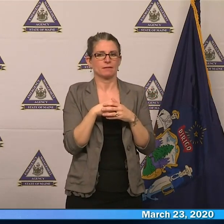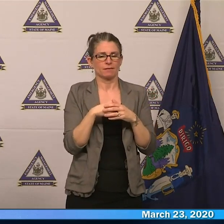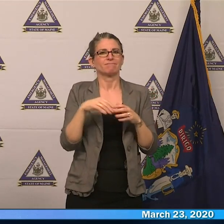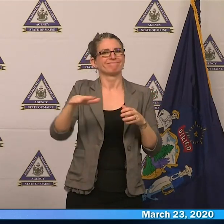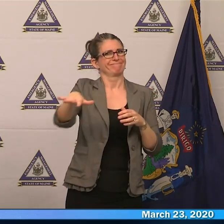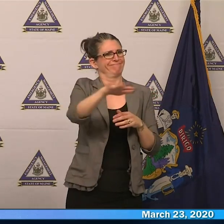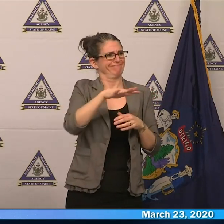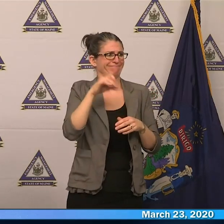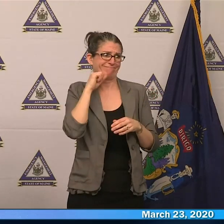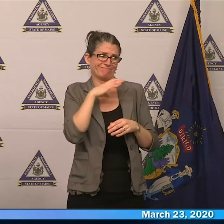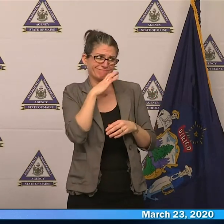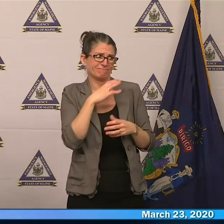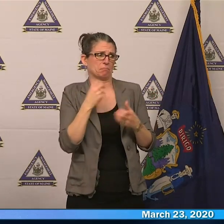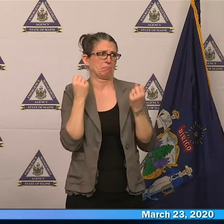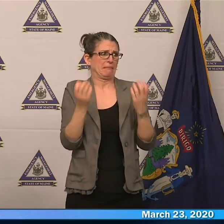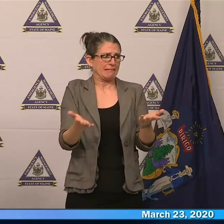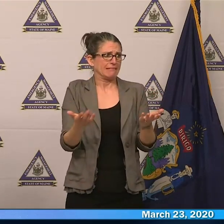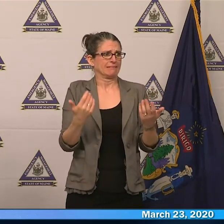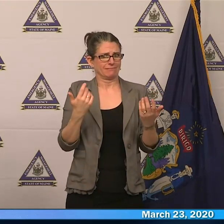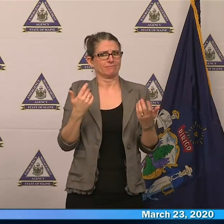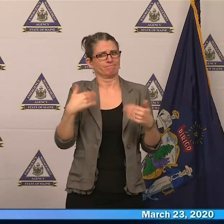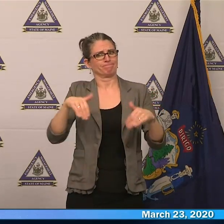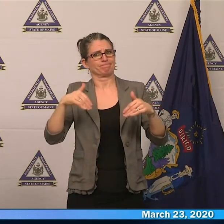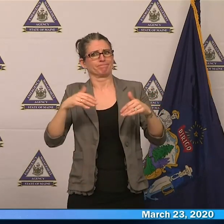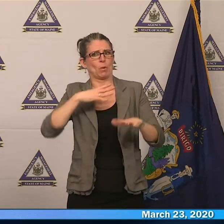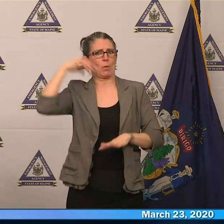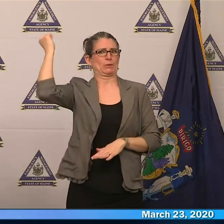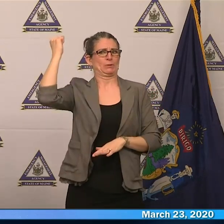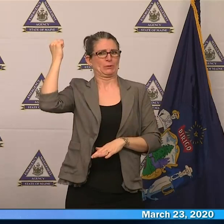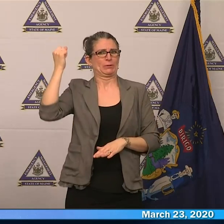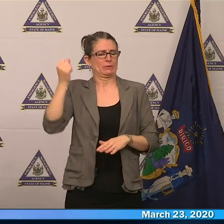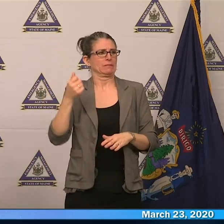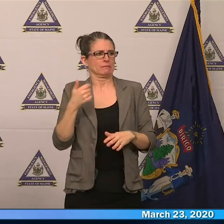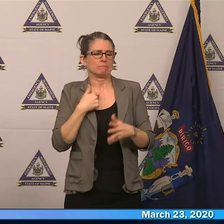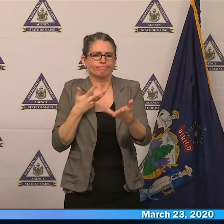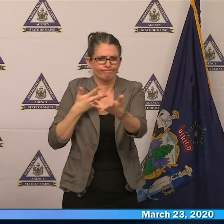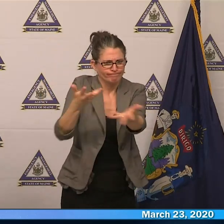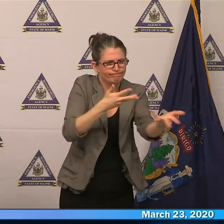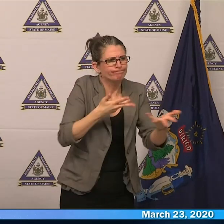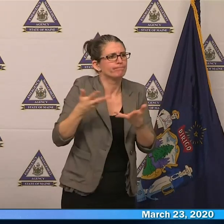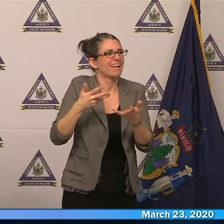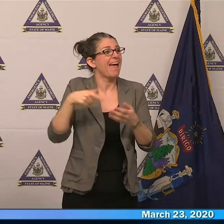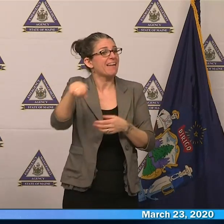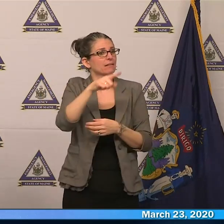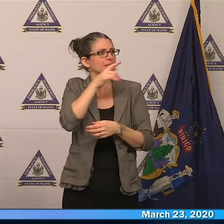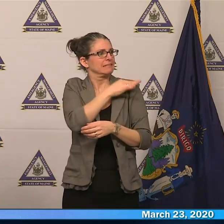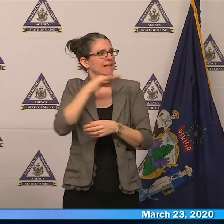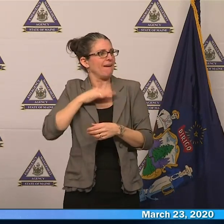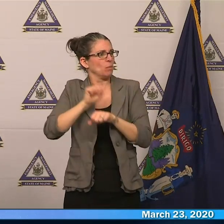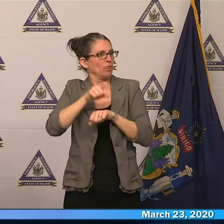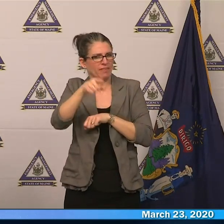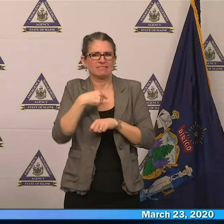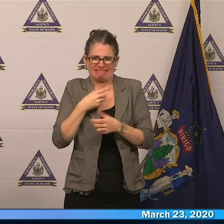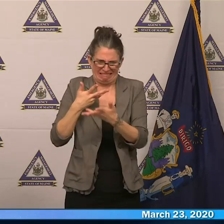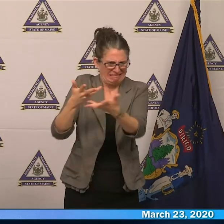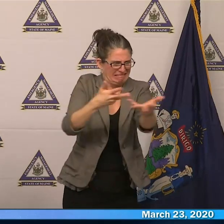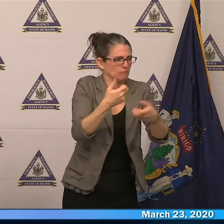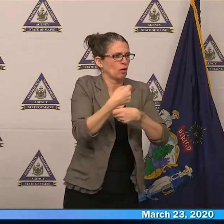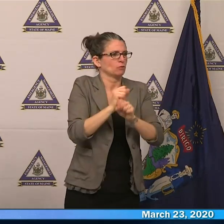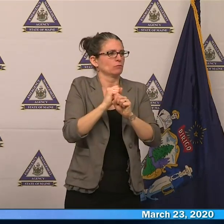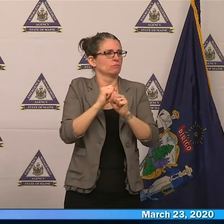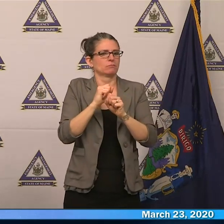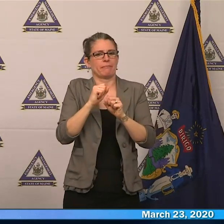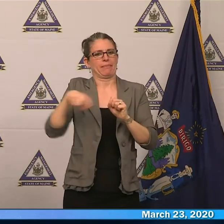is working with communities like Ocean View to make sure they can keep all of their residents safe. Based on the